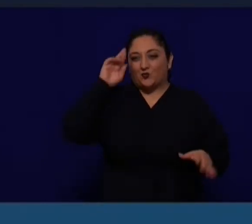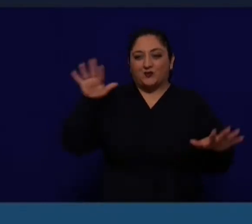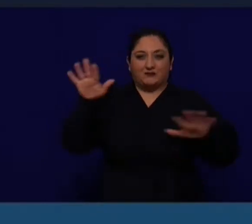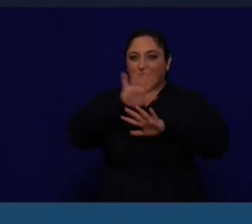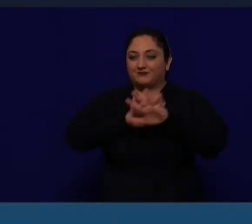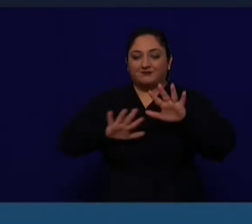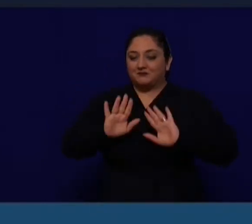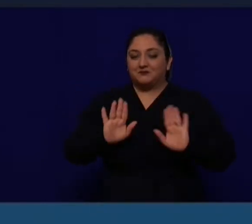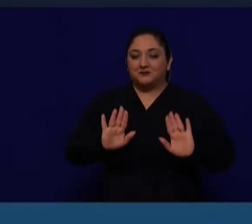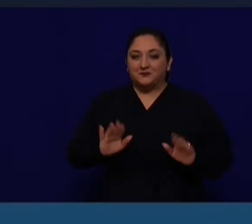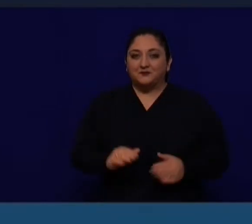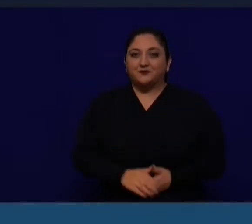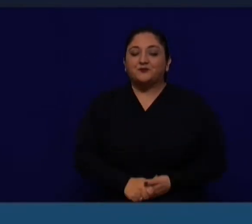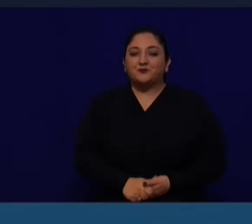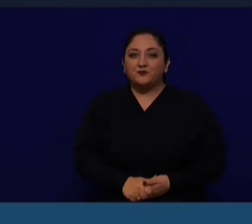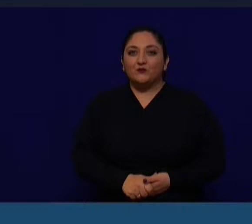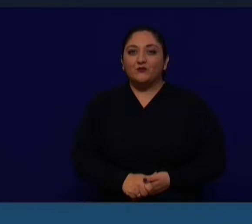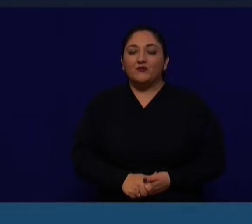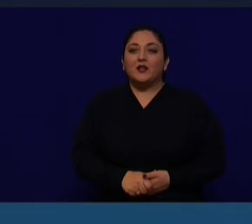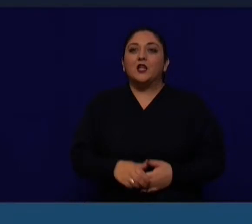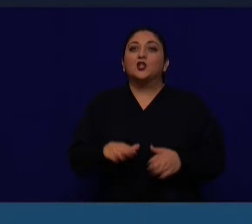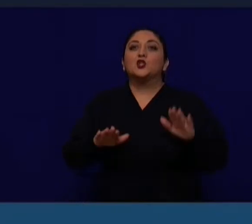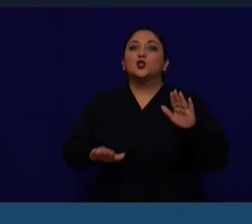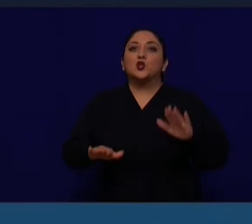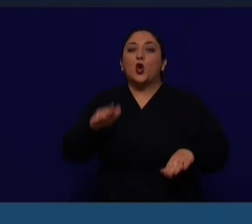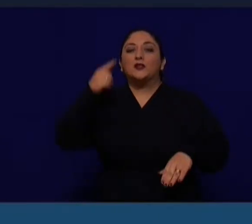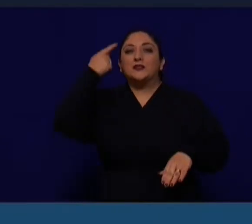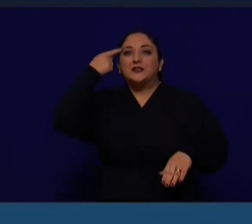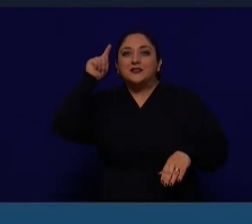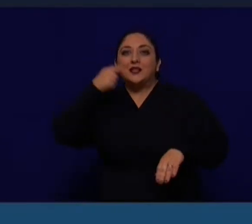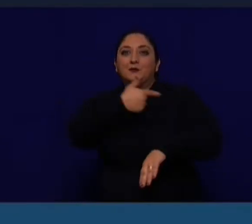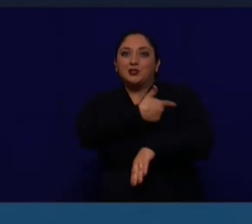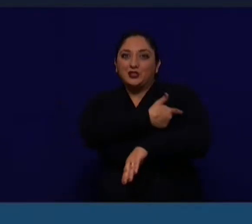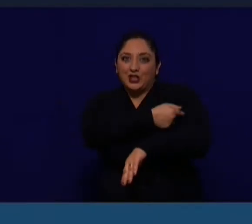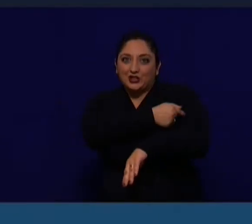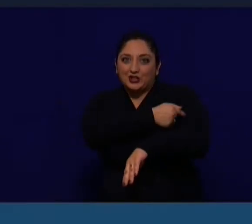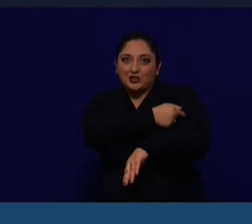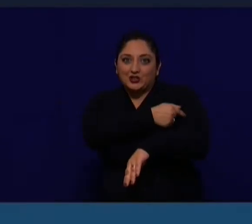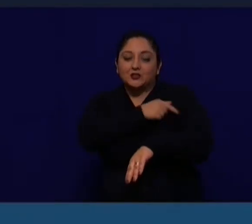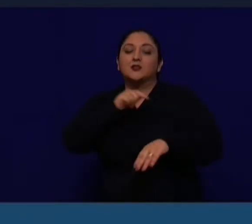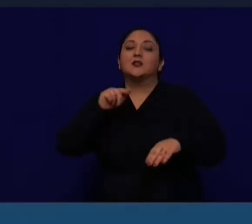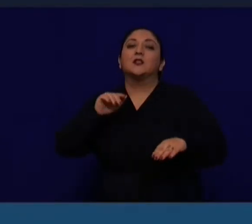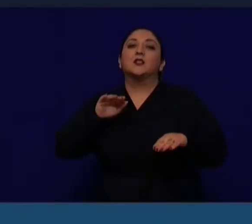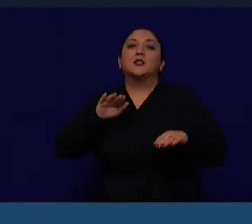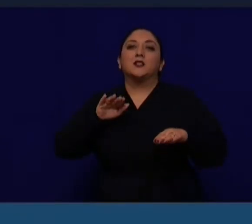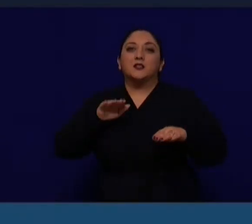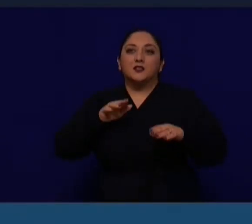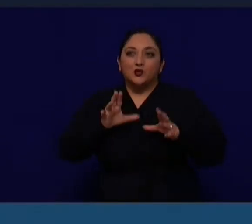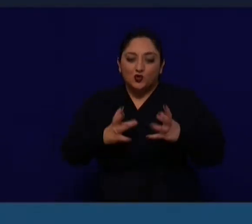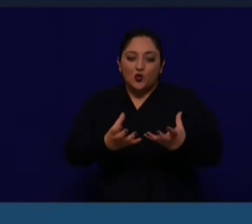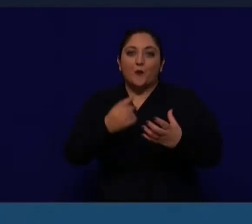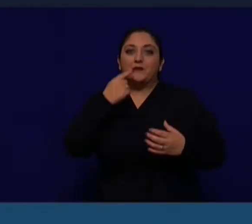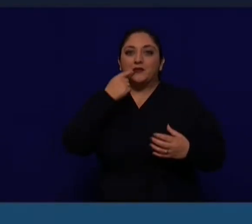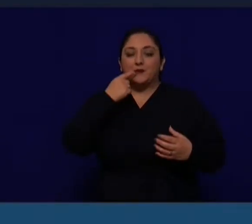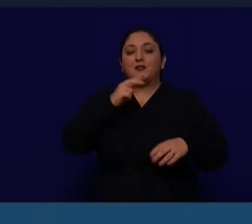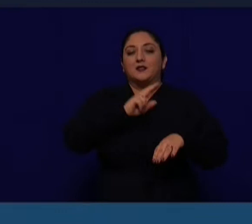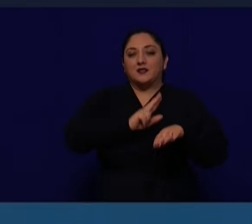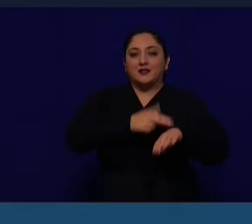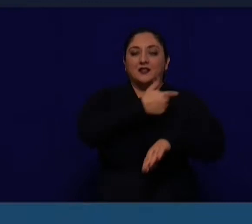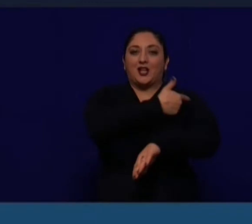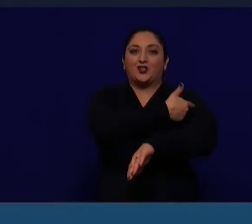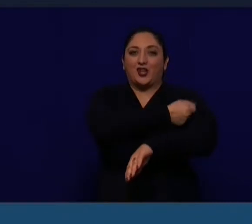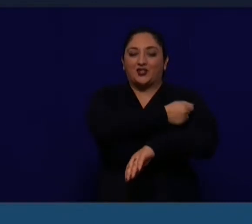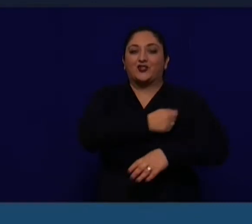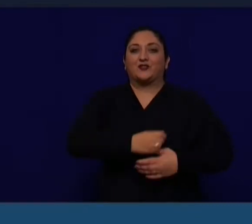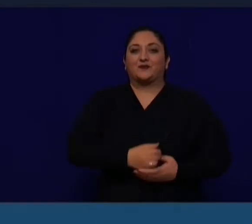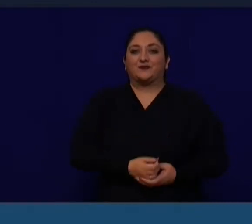u l-oħrajn ta' huma etajiet ikbar li jistgħu jieħdu l-Pfizer jew inkella l-Moderna. U għalhekk aħna dan huwa l-prinċipju fejn dak it-tilqim kollu